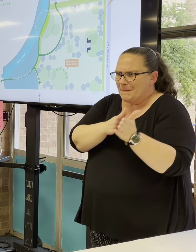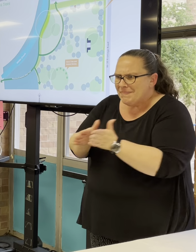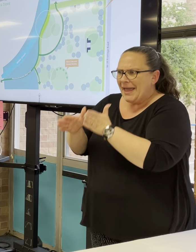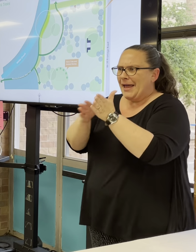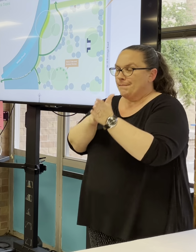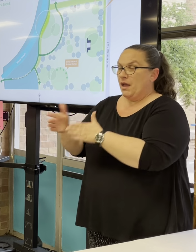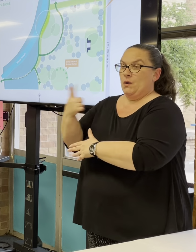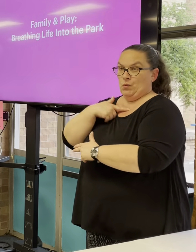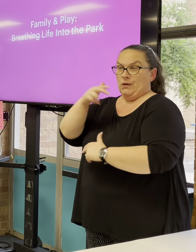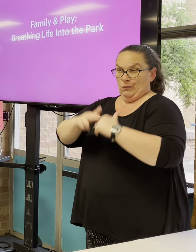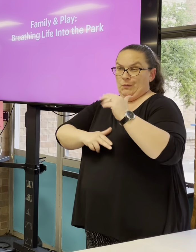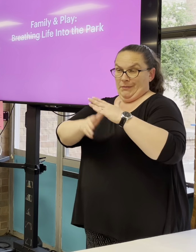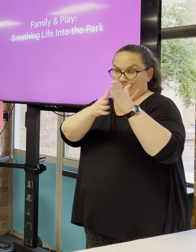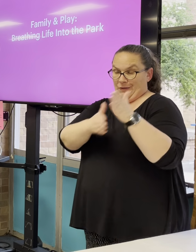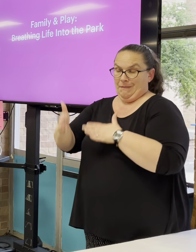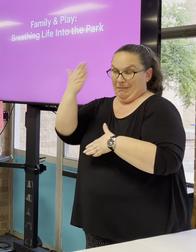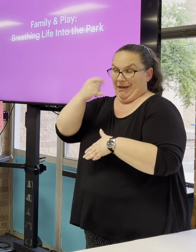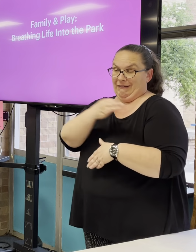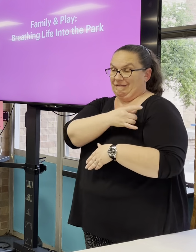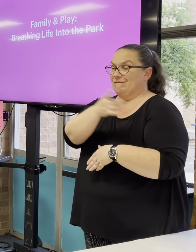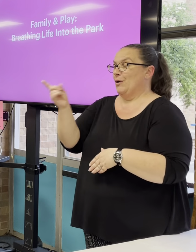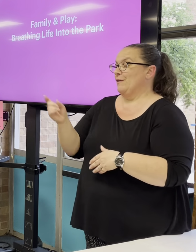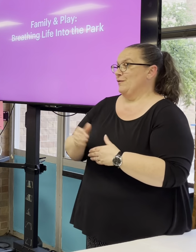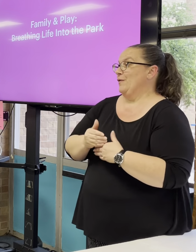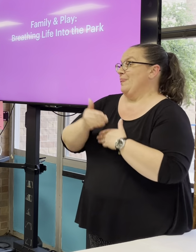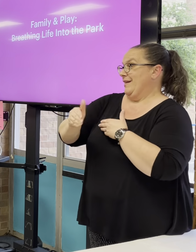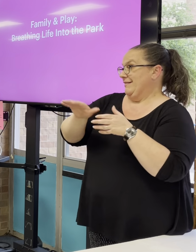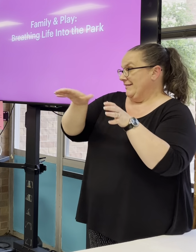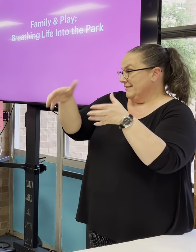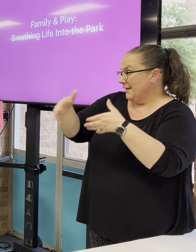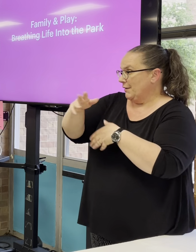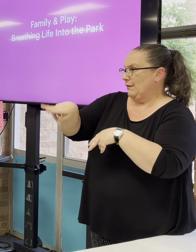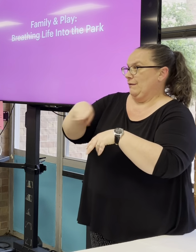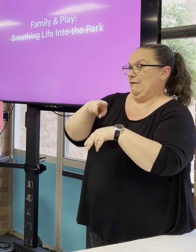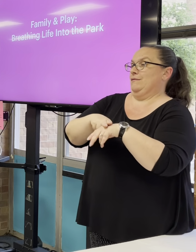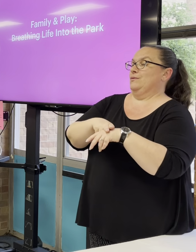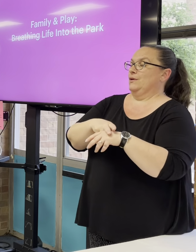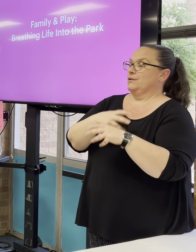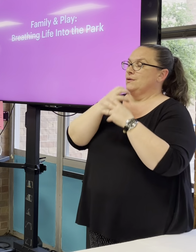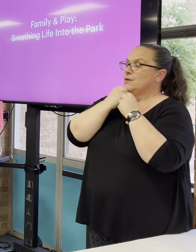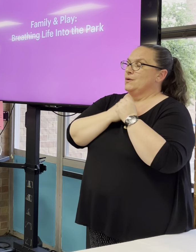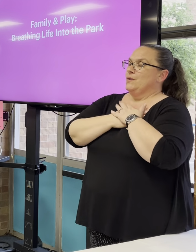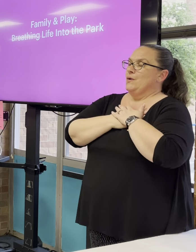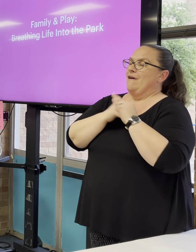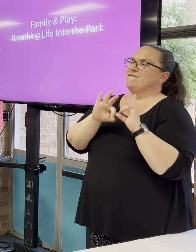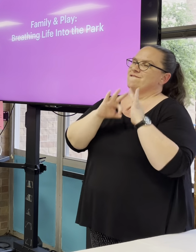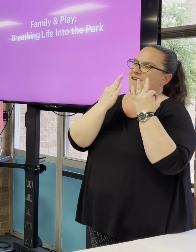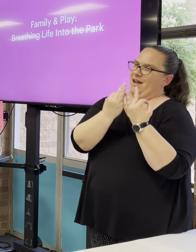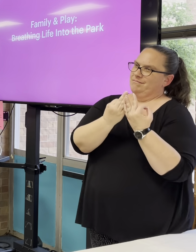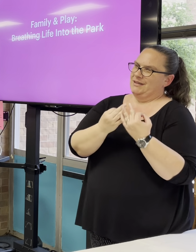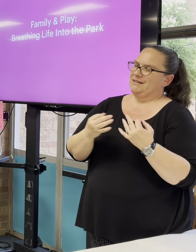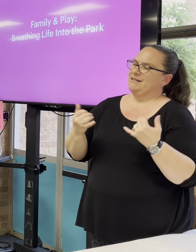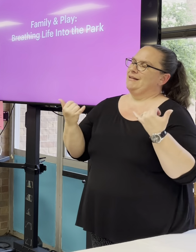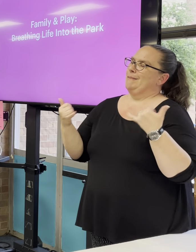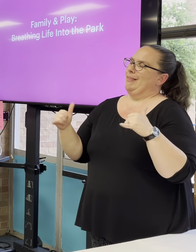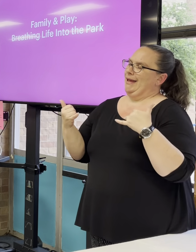in front of you. So this next category, which of course is incredibly rich, is talking about family and play.